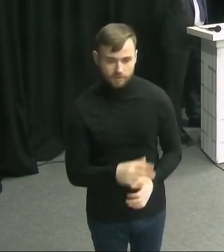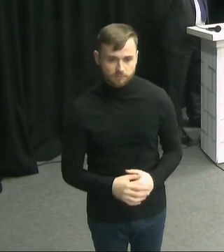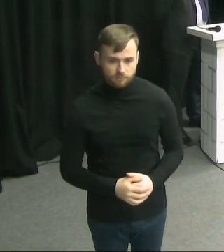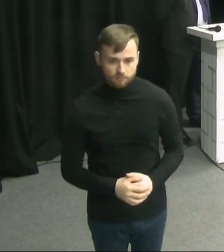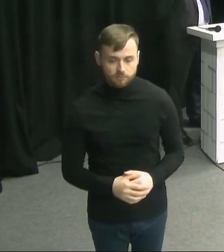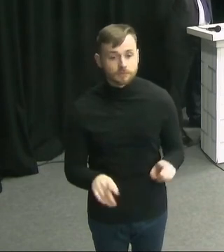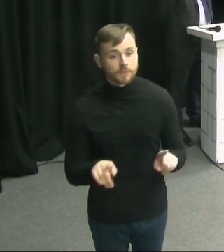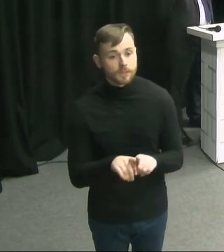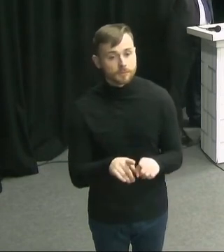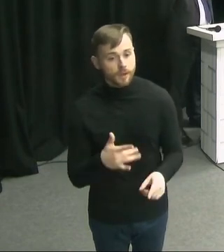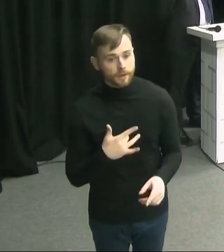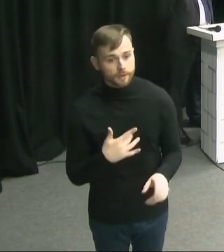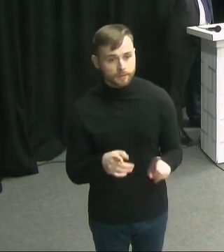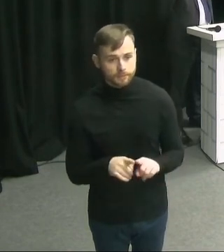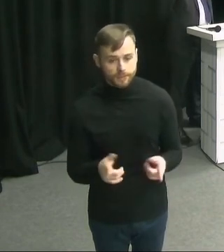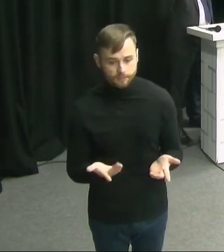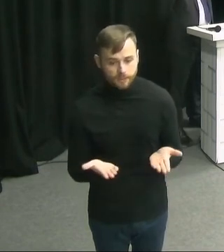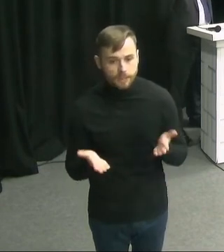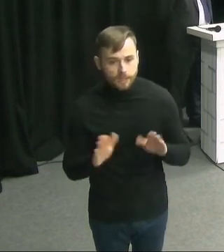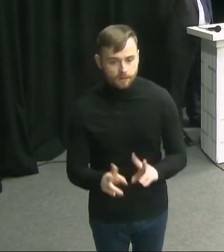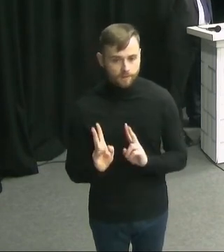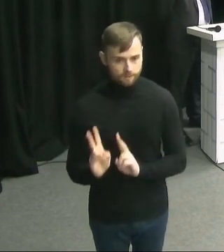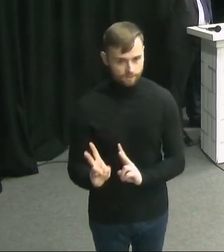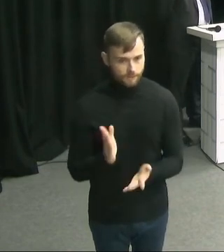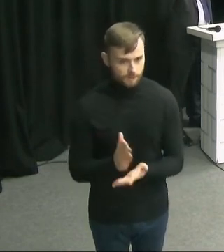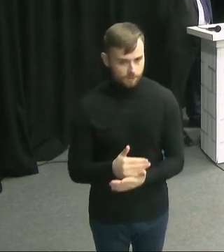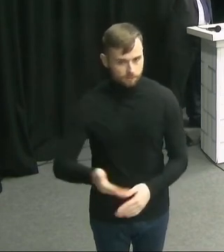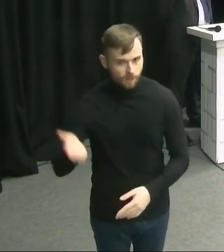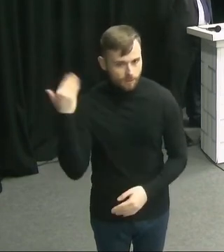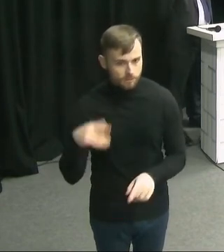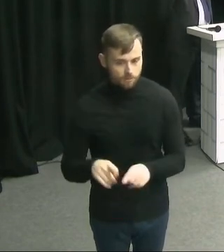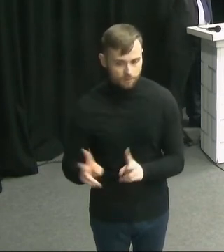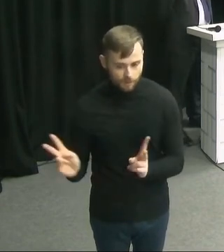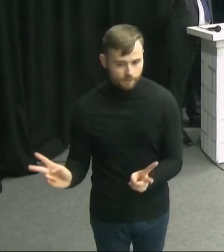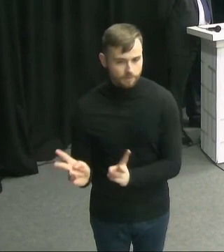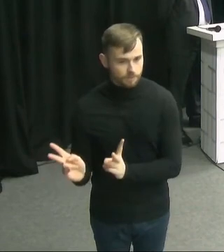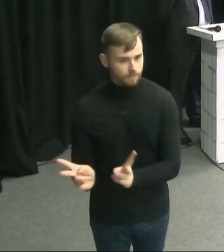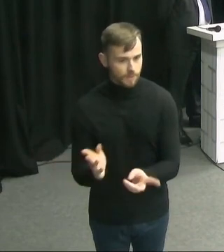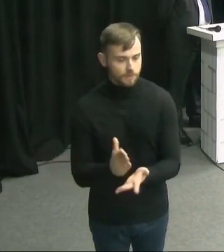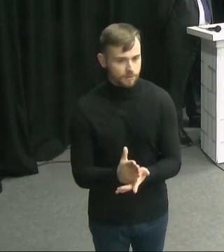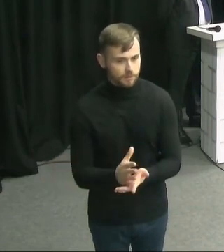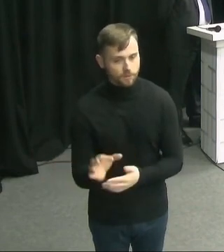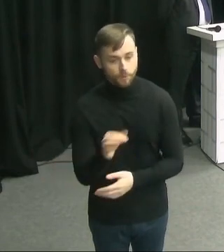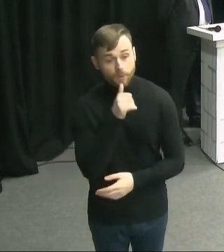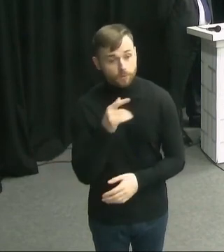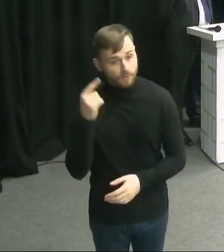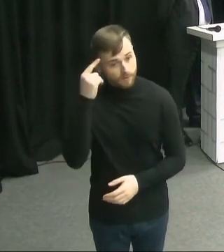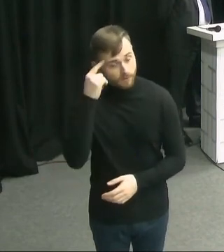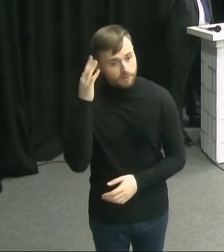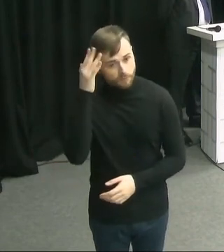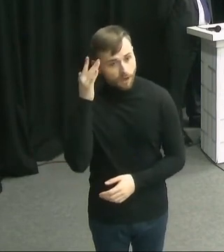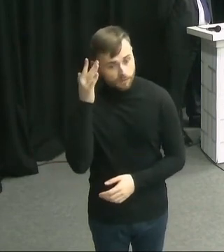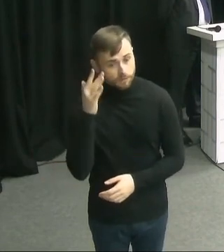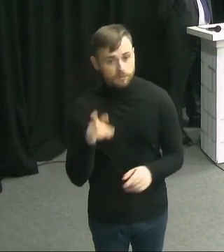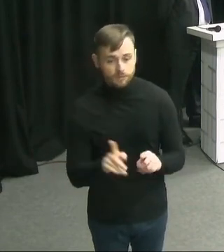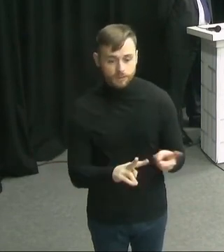We just see too many examples of that in our society, maybe some leftovers of the previous times. But I think